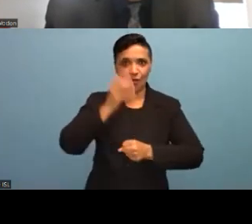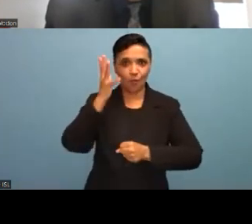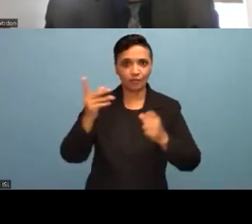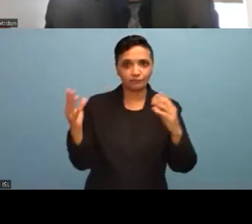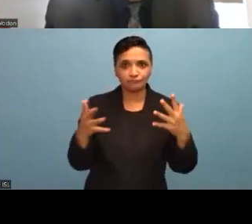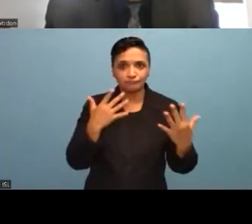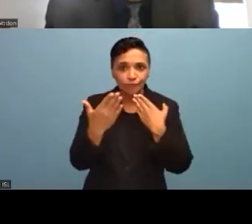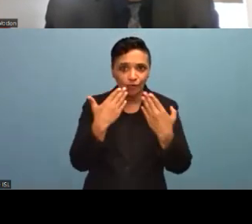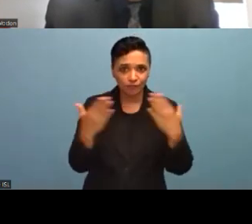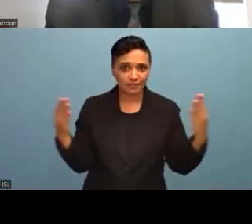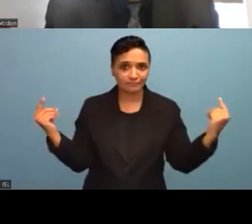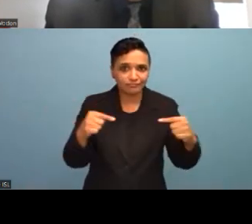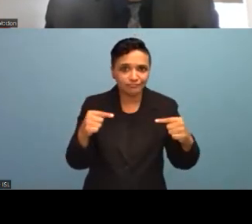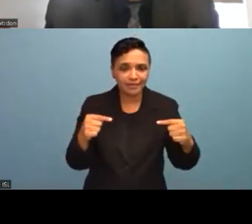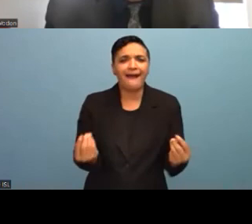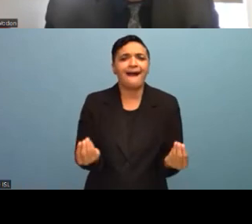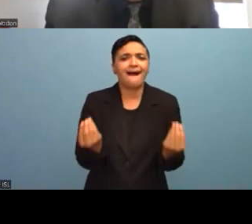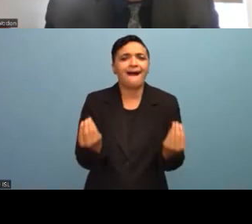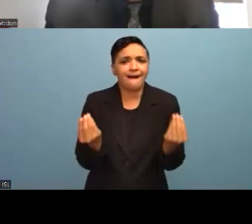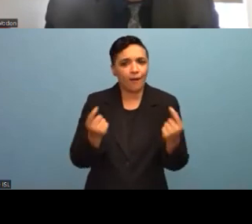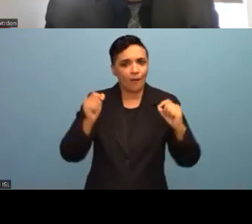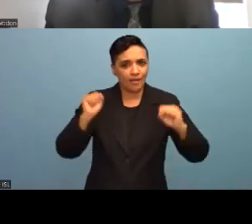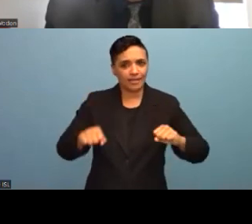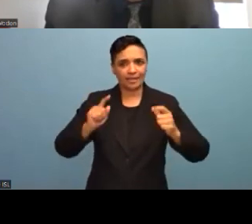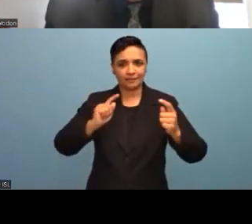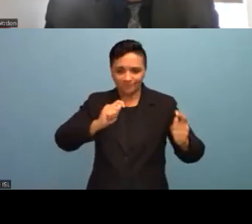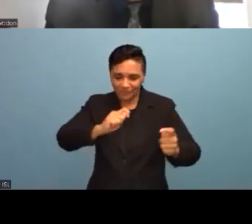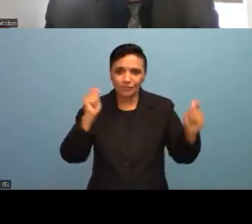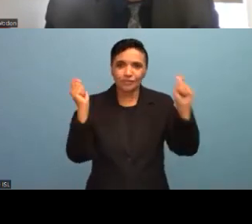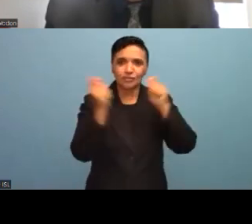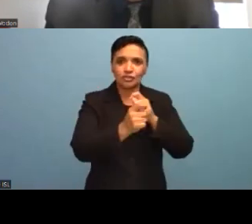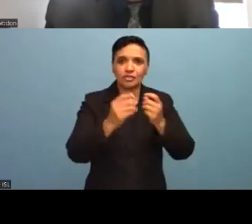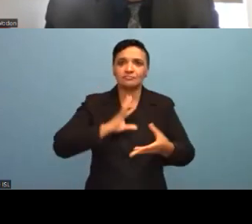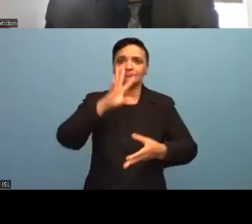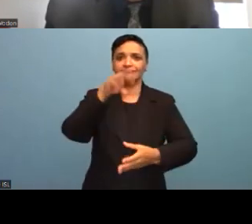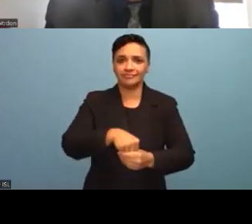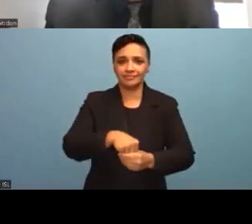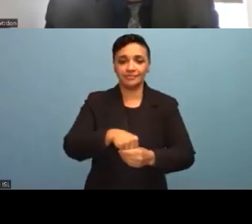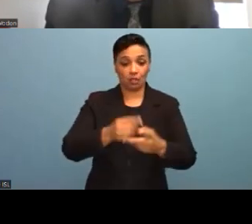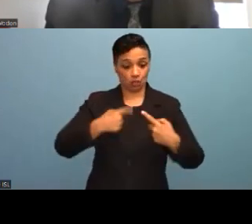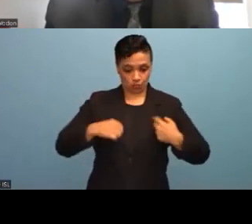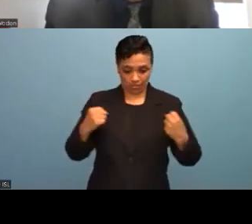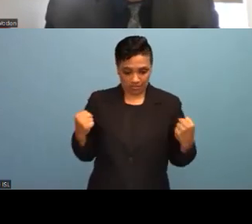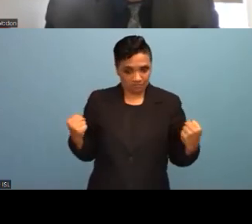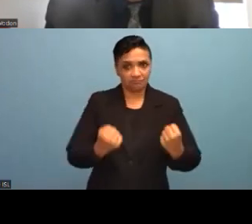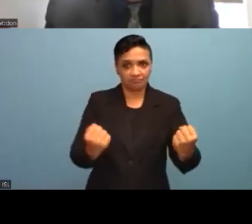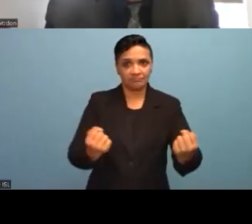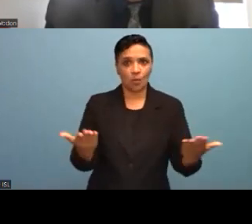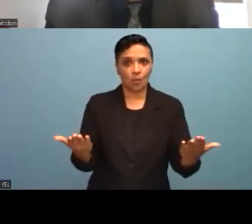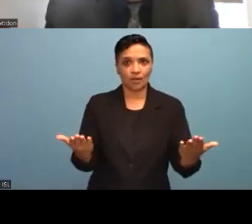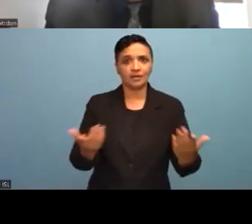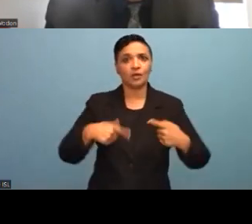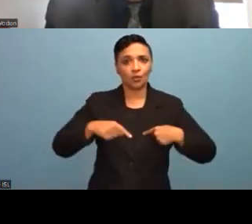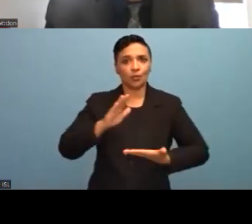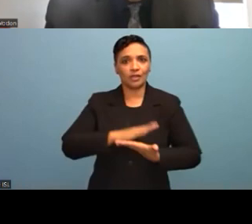What can we do to deliver change as part of that summit? What must we do to turn these words into deeds?